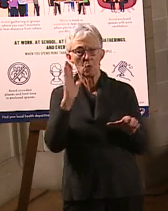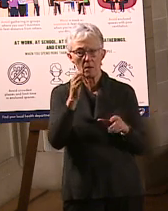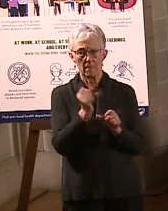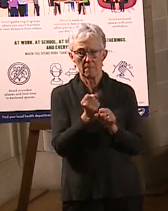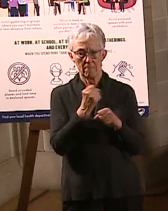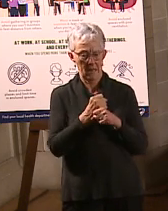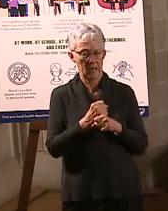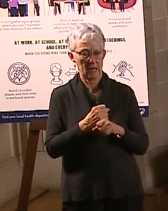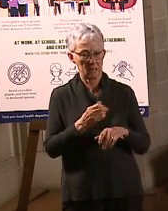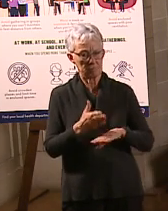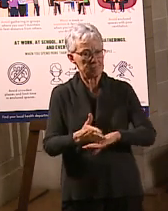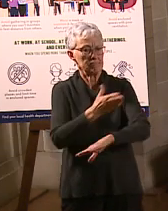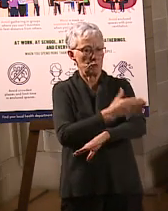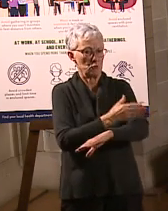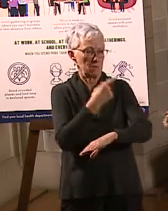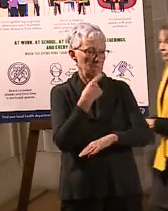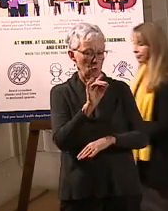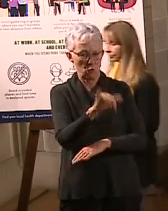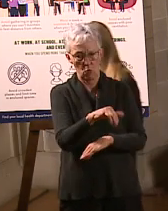Thank you.